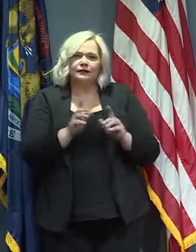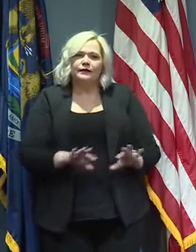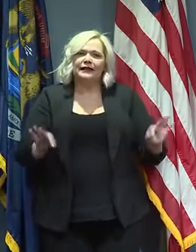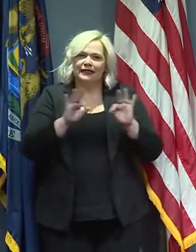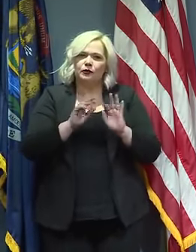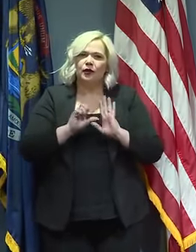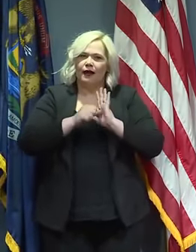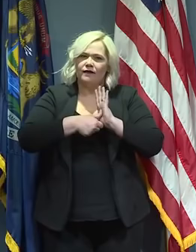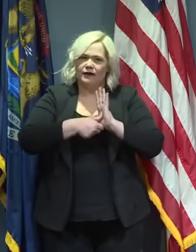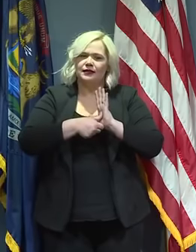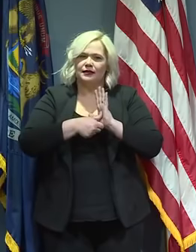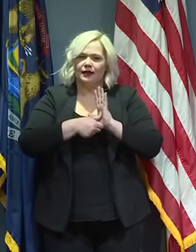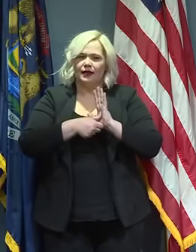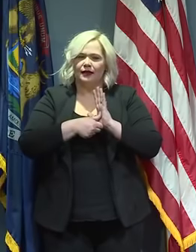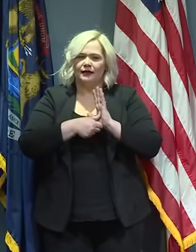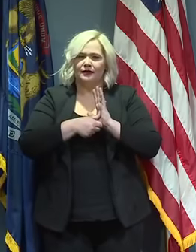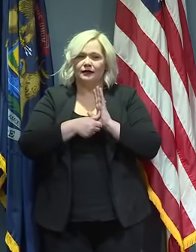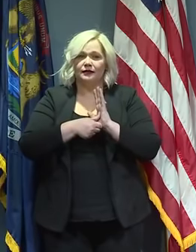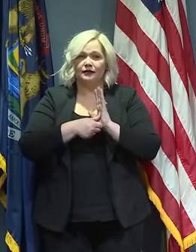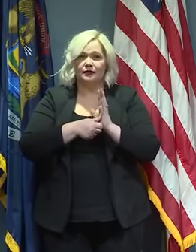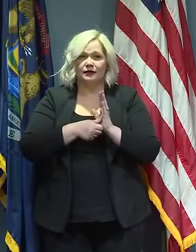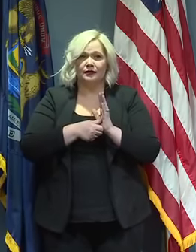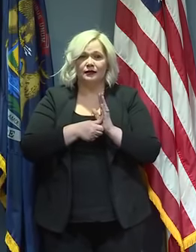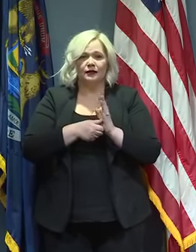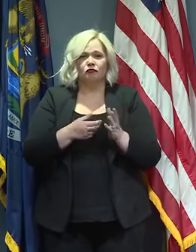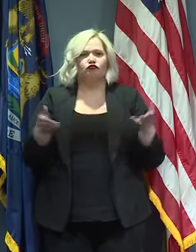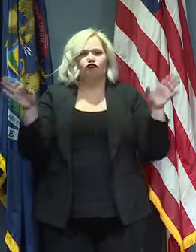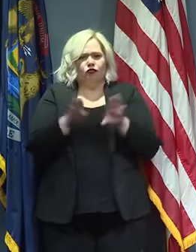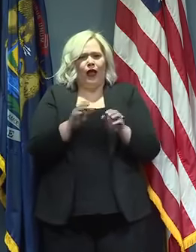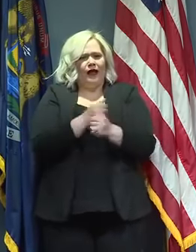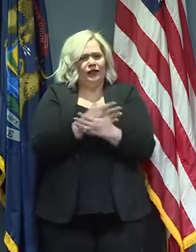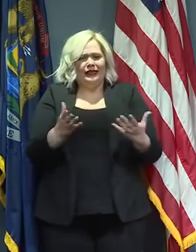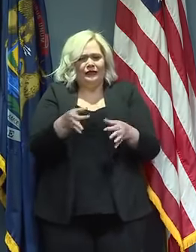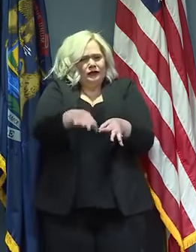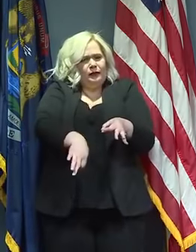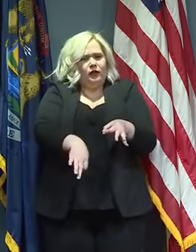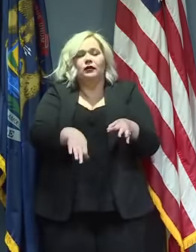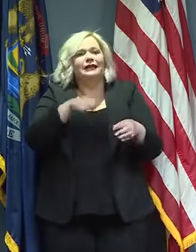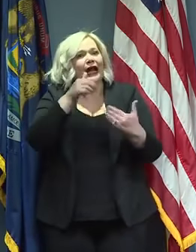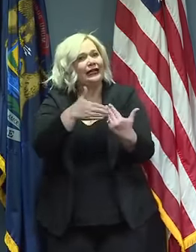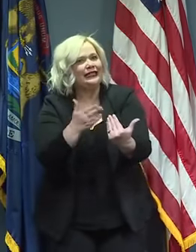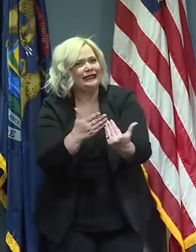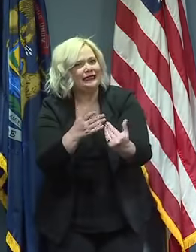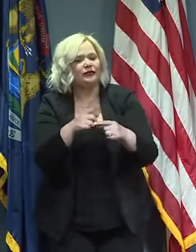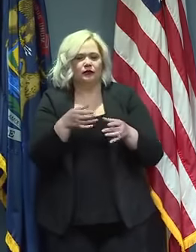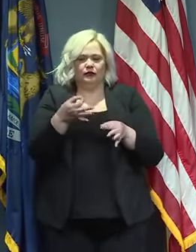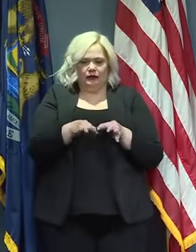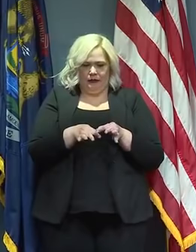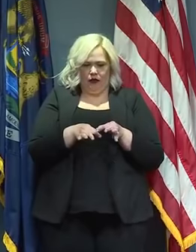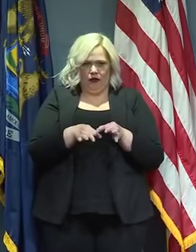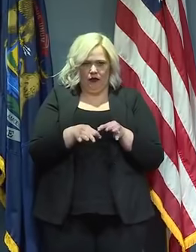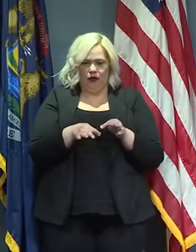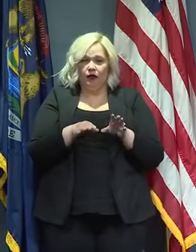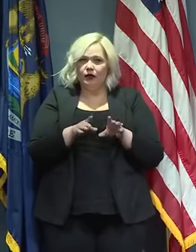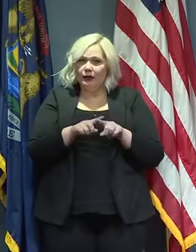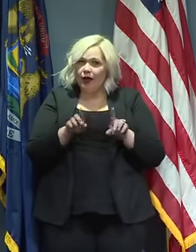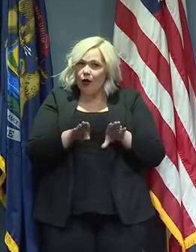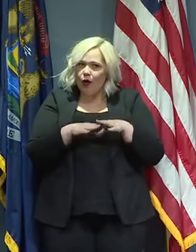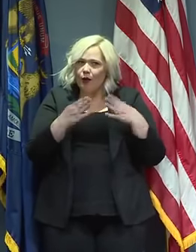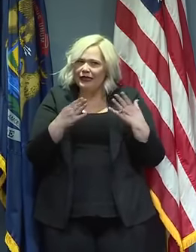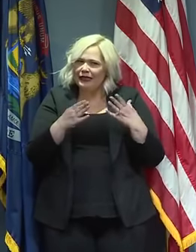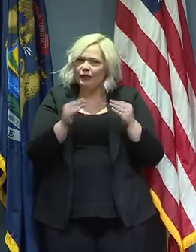to point out that stopping is simple. Doesn't mean it's easy, but it's simple. Re-engaging is